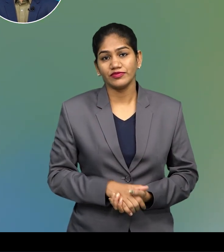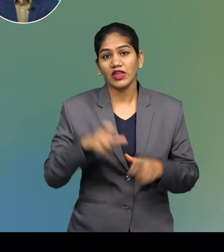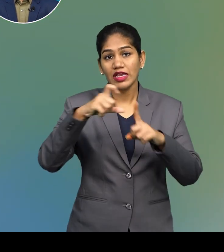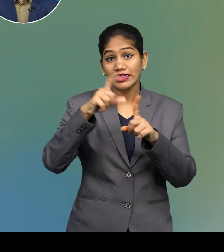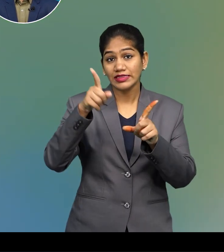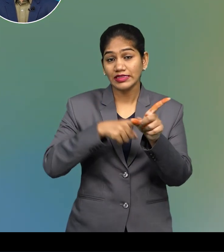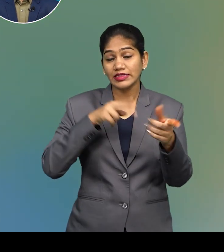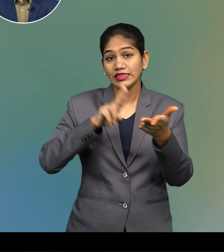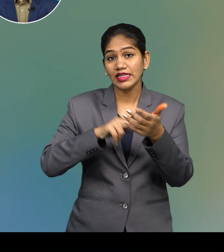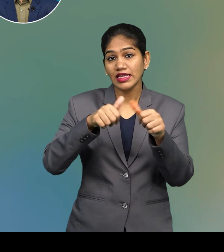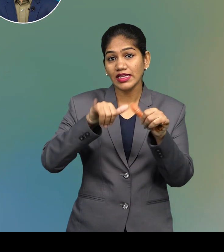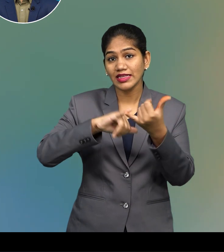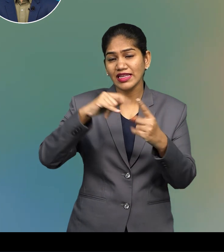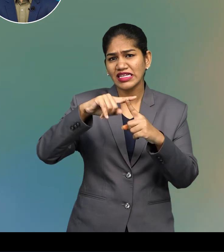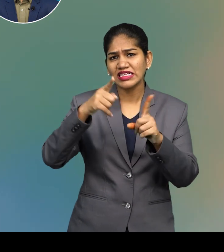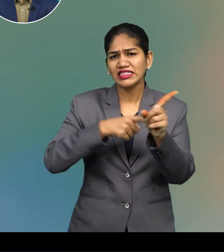Dynasty,